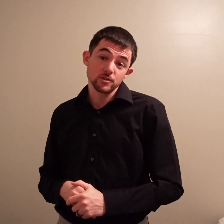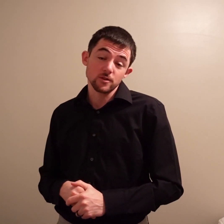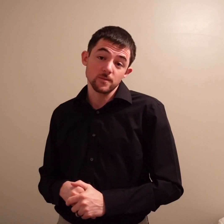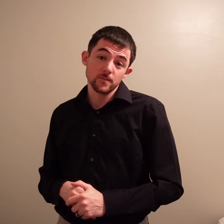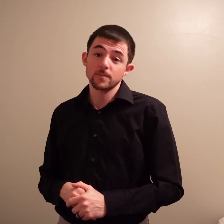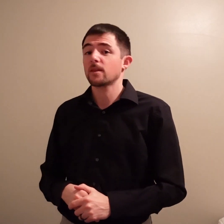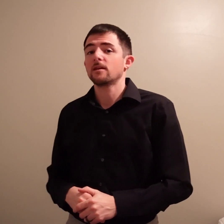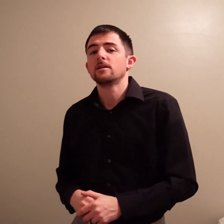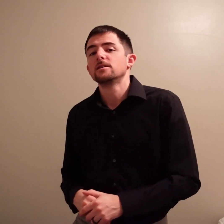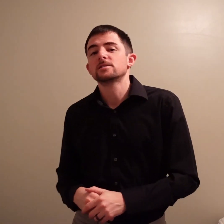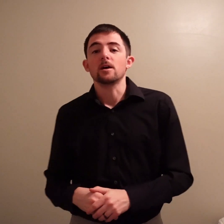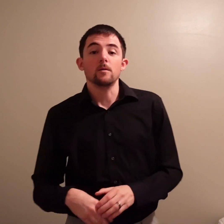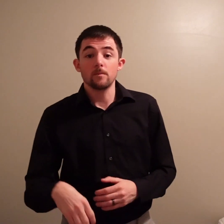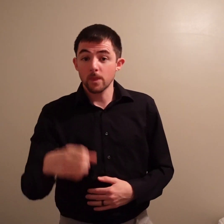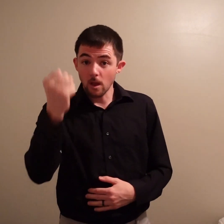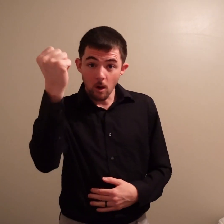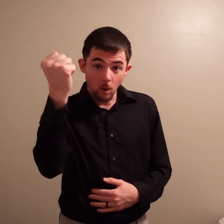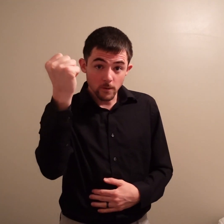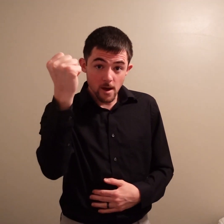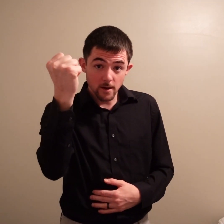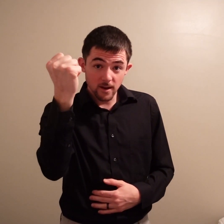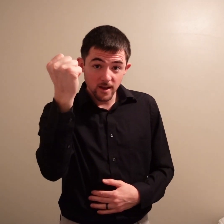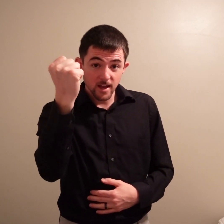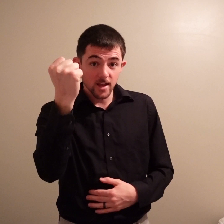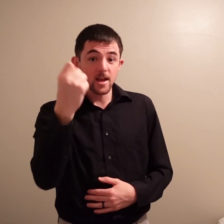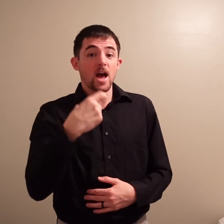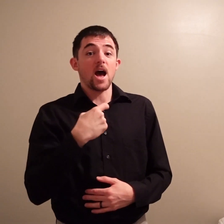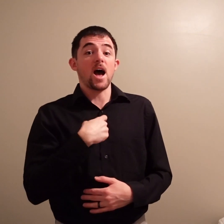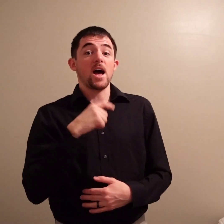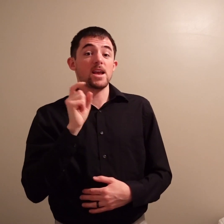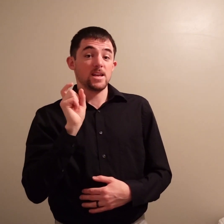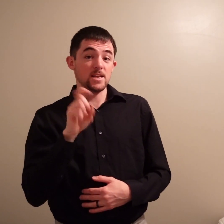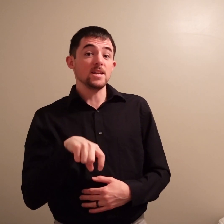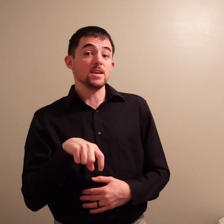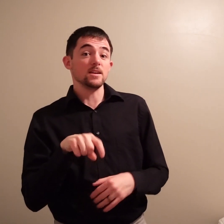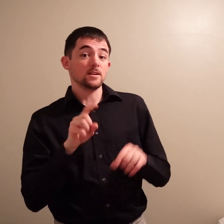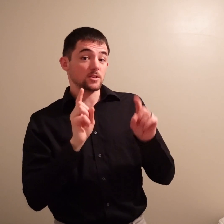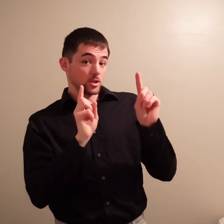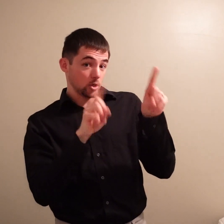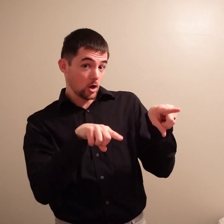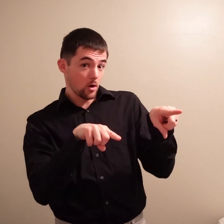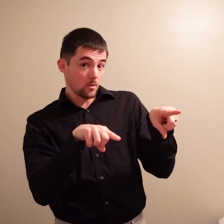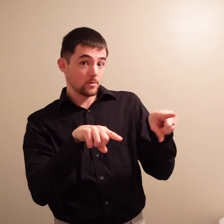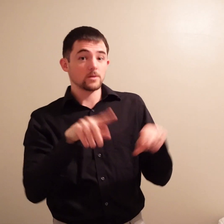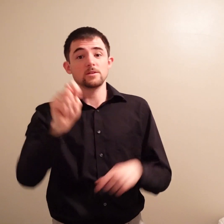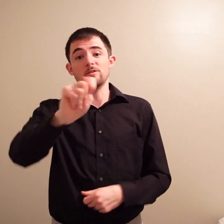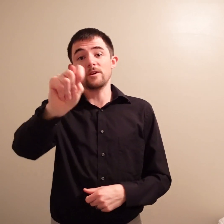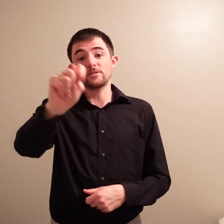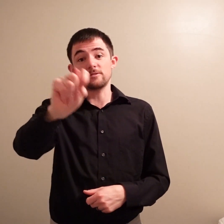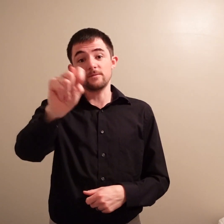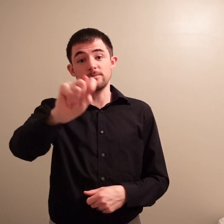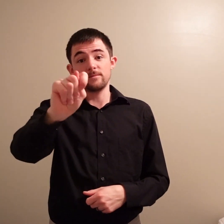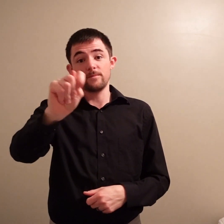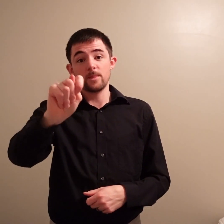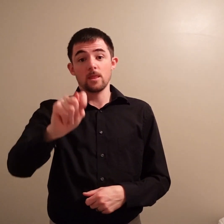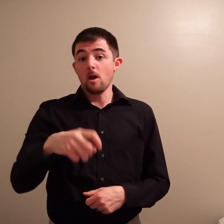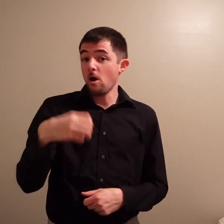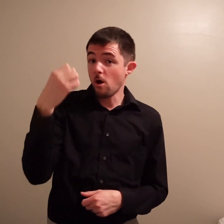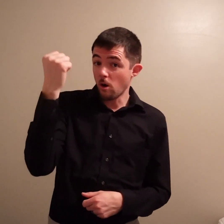restroom. So, hold on, I need to go to the restroom.